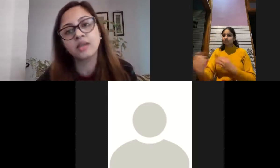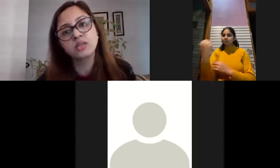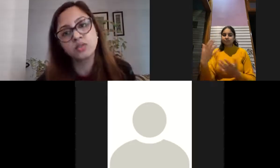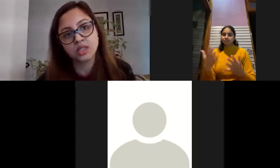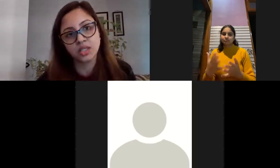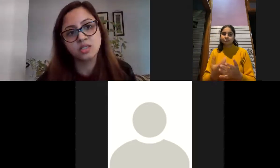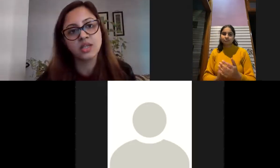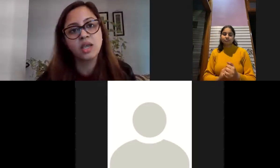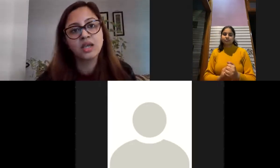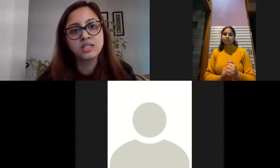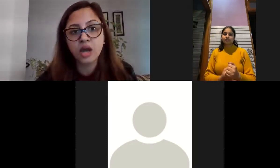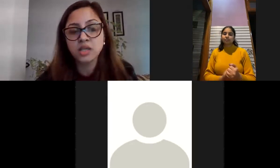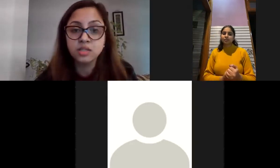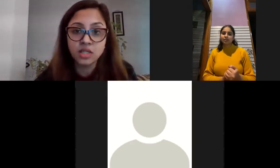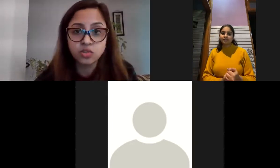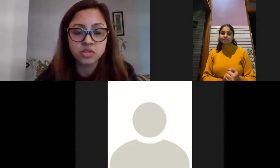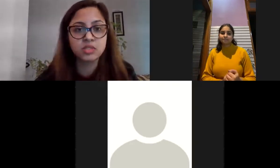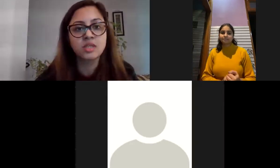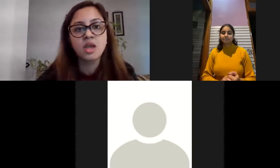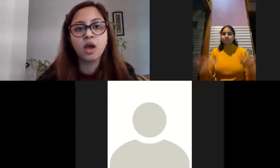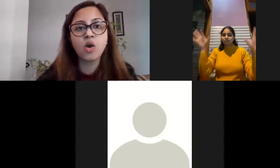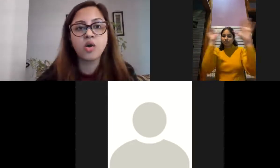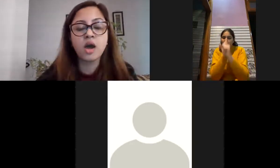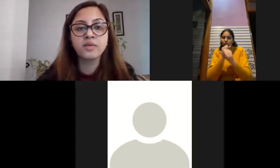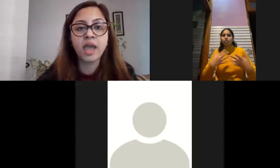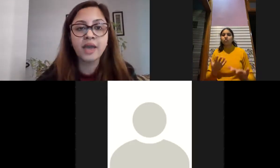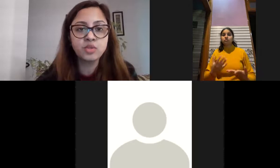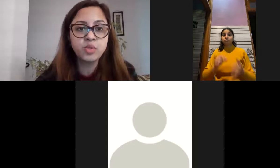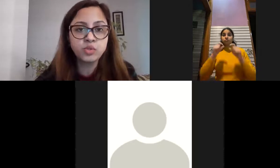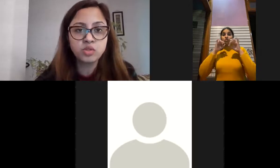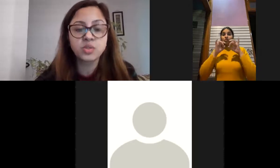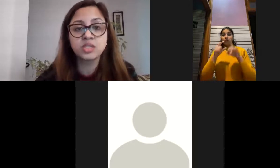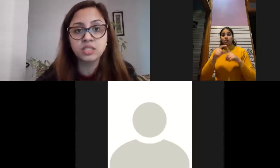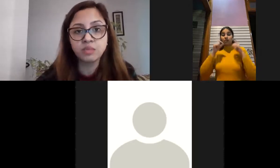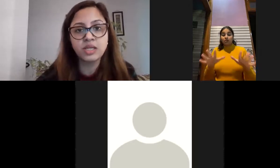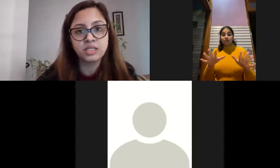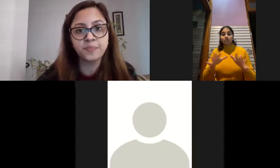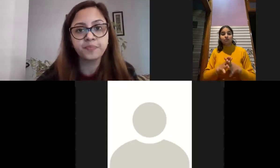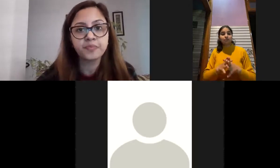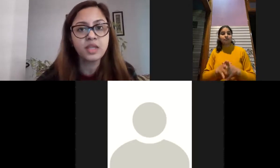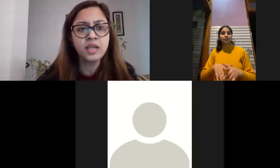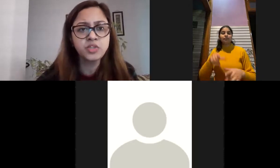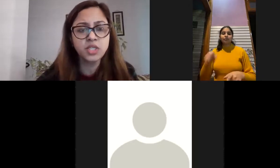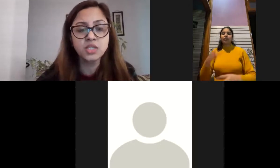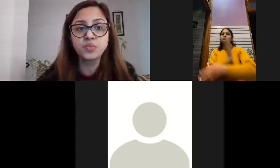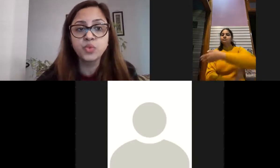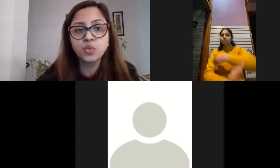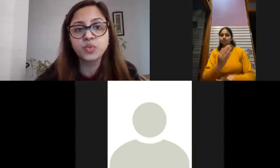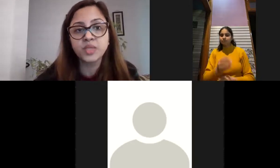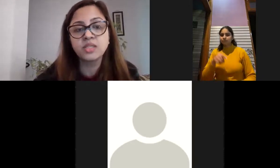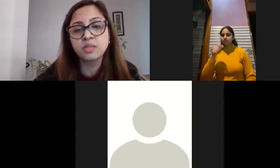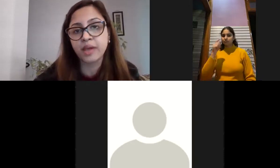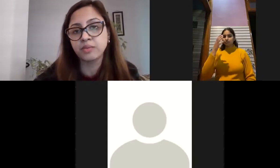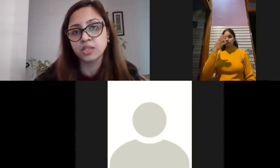specific characteristics, dark and dangerous, or are attributed to her disability, and she is